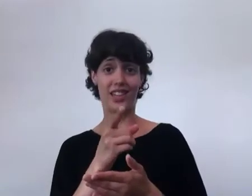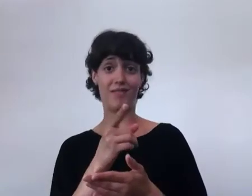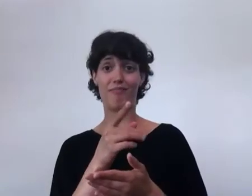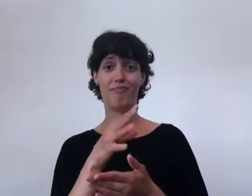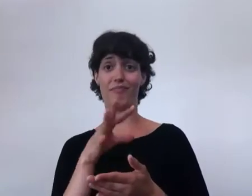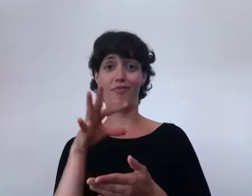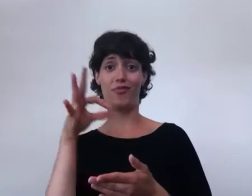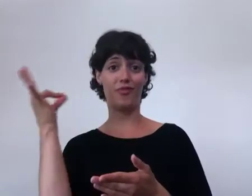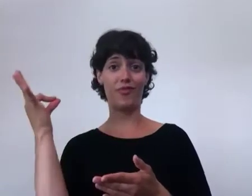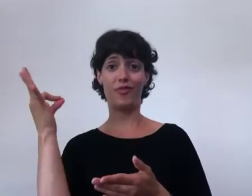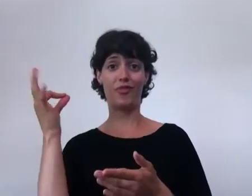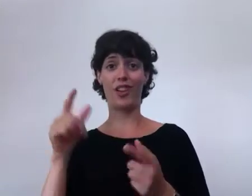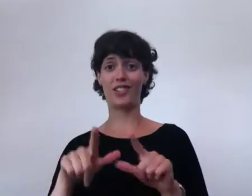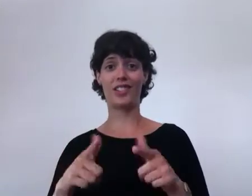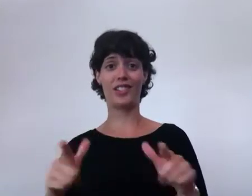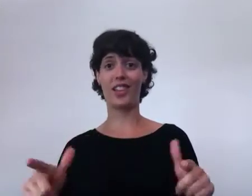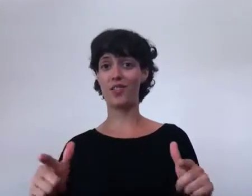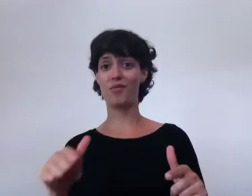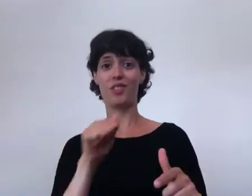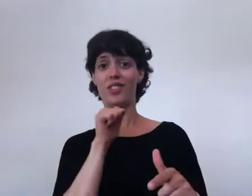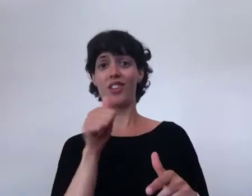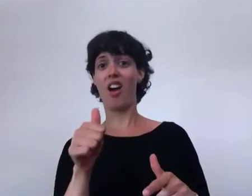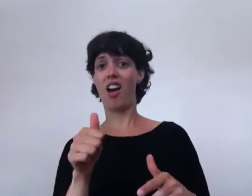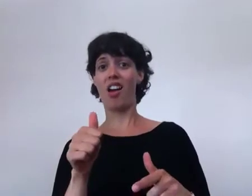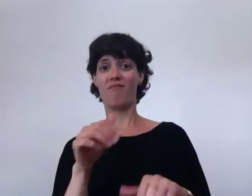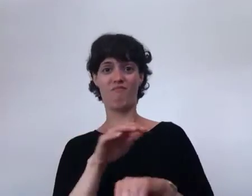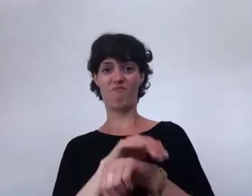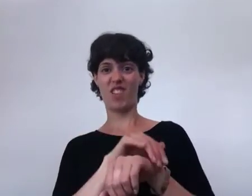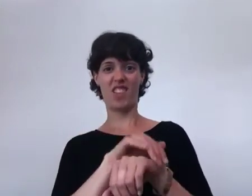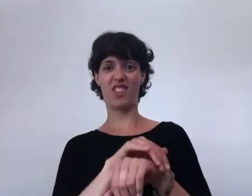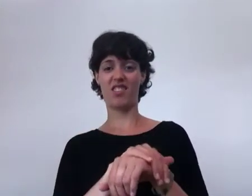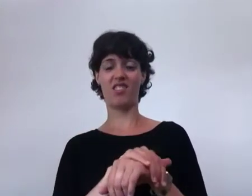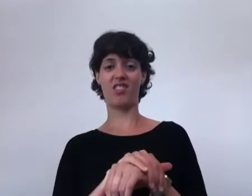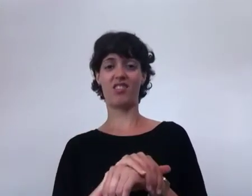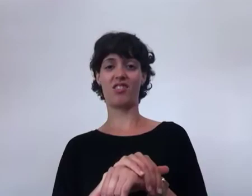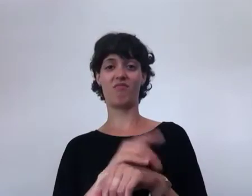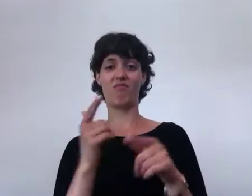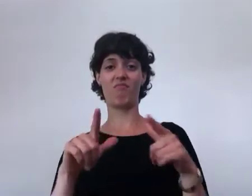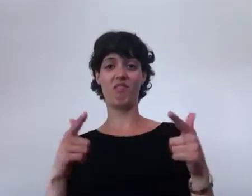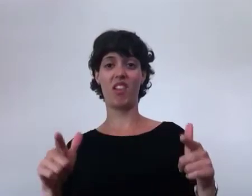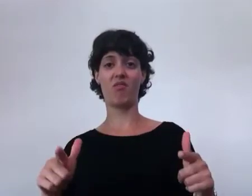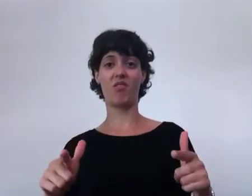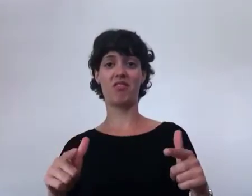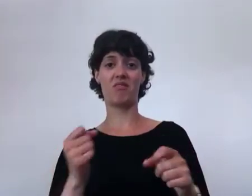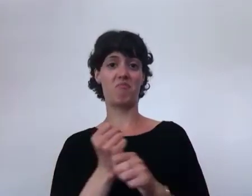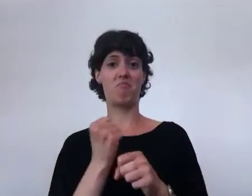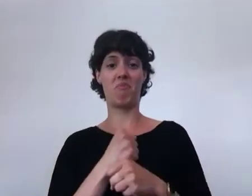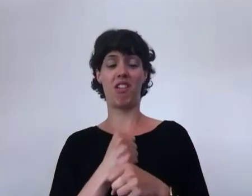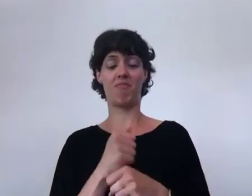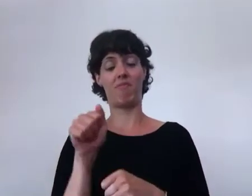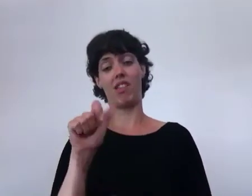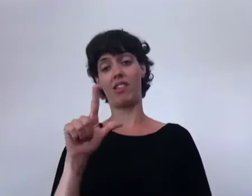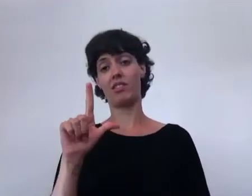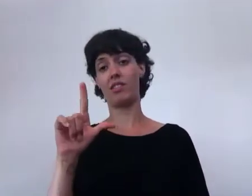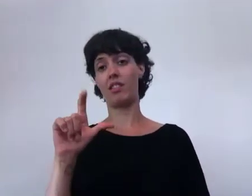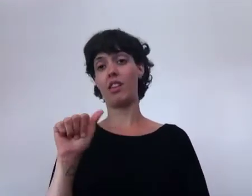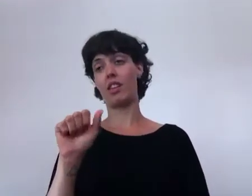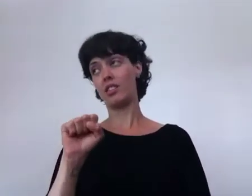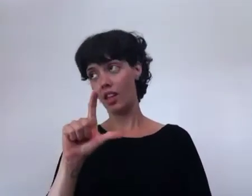policy. For years, civil rights groups have accused the department of racial profiling and point to data that 87% of the stops last year